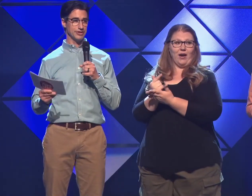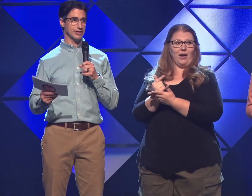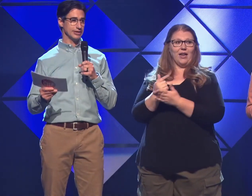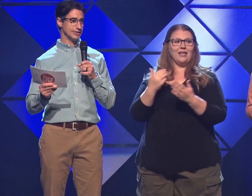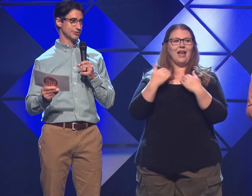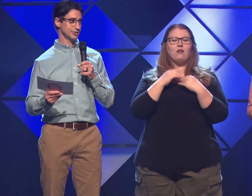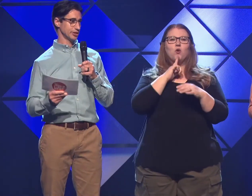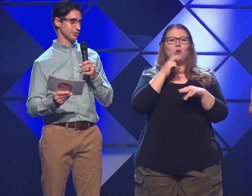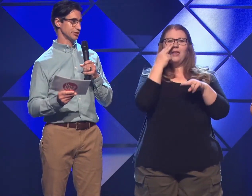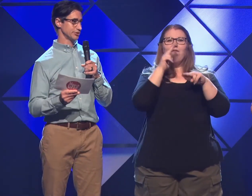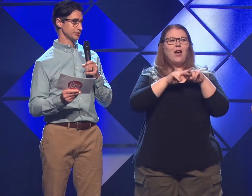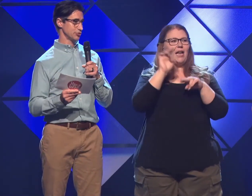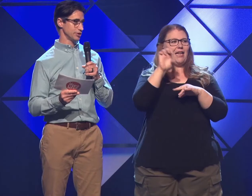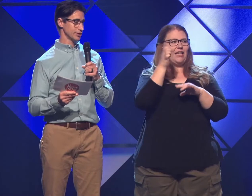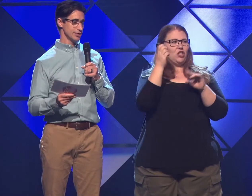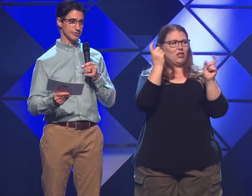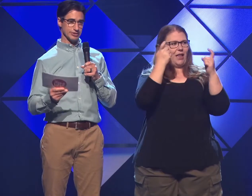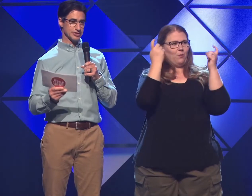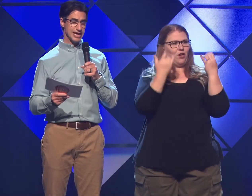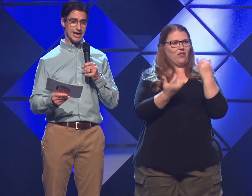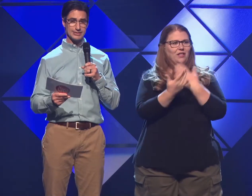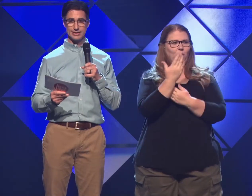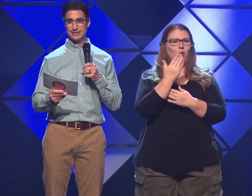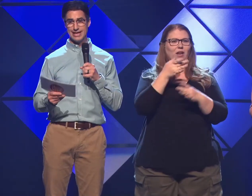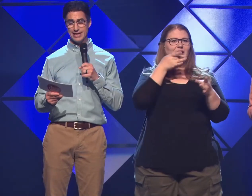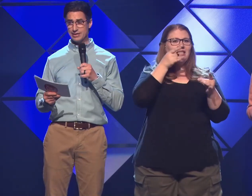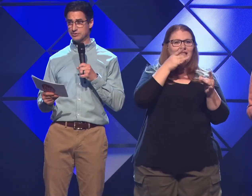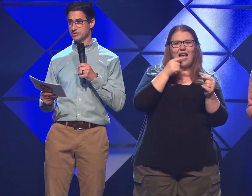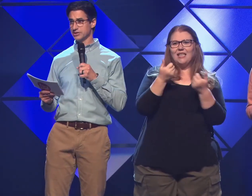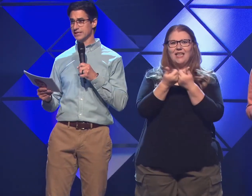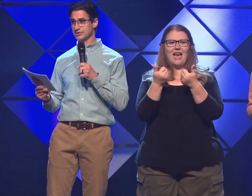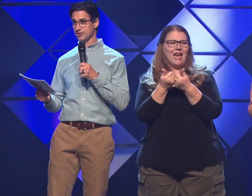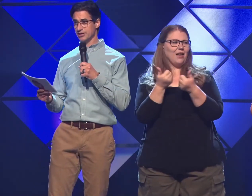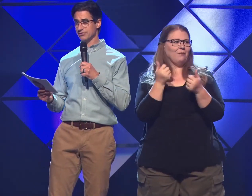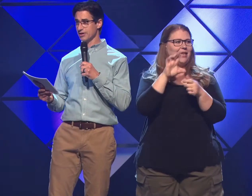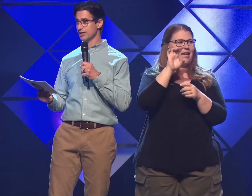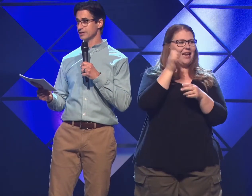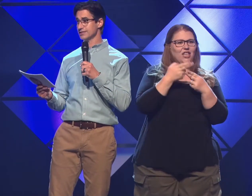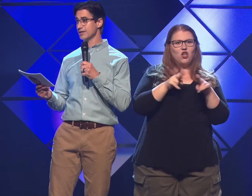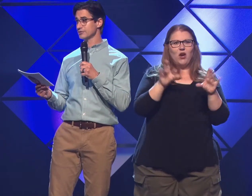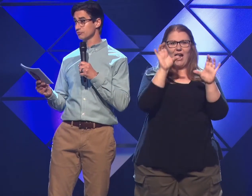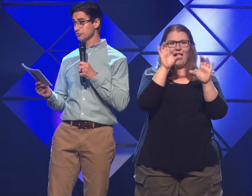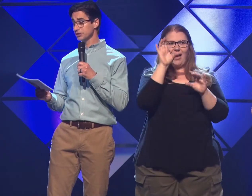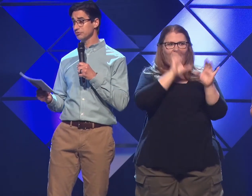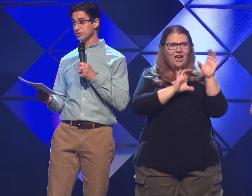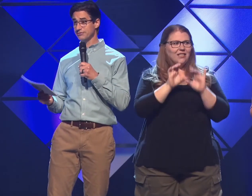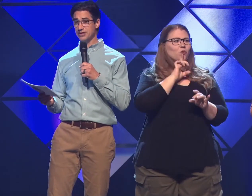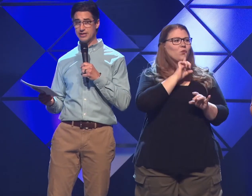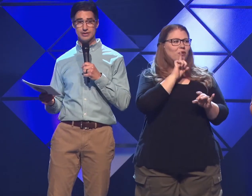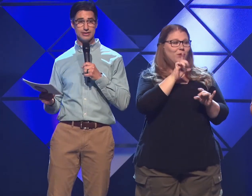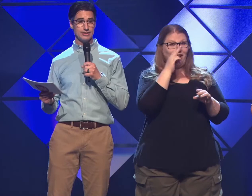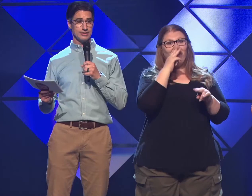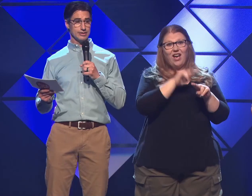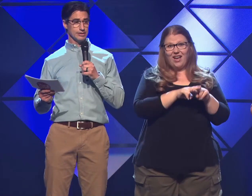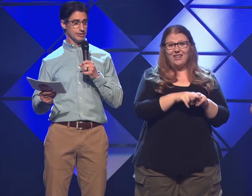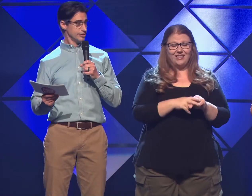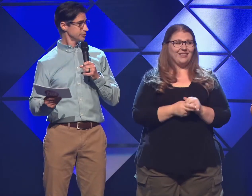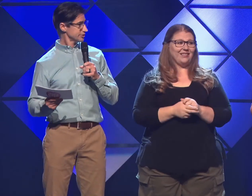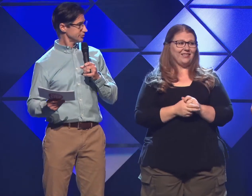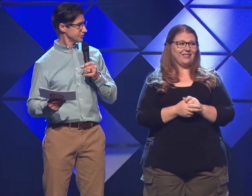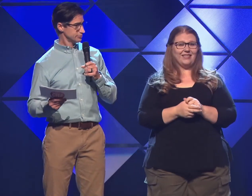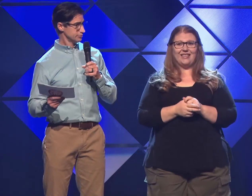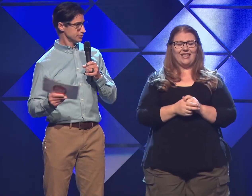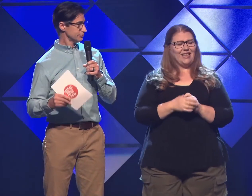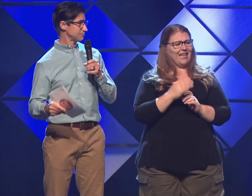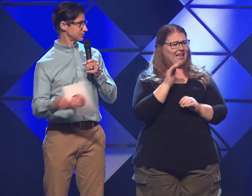really fun Easter celebration this morning. There's snacks and games. There's an Easter egg hunt. It sounds really, really fun. You know,